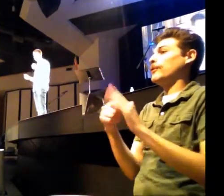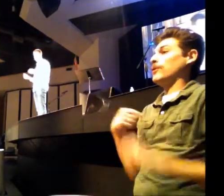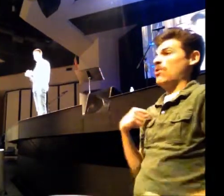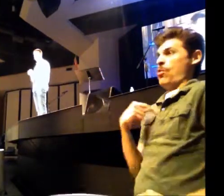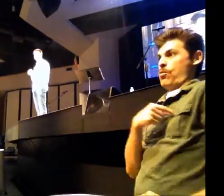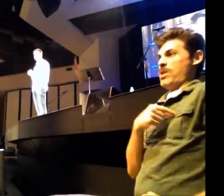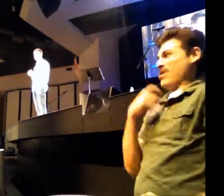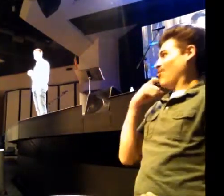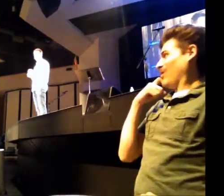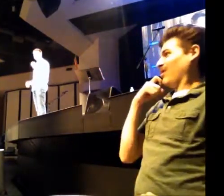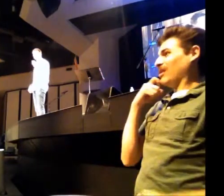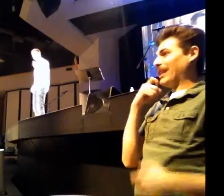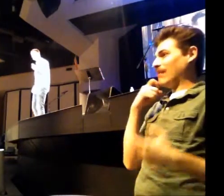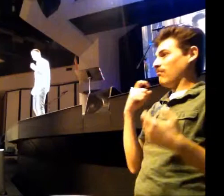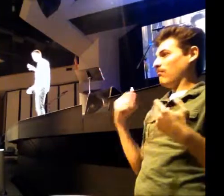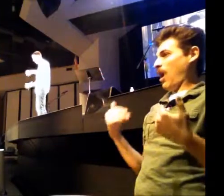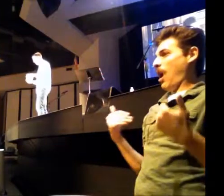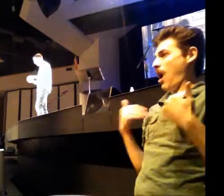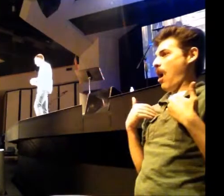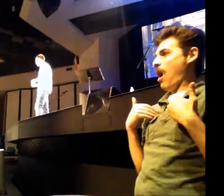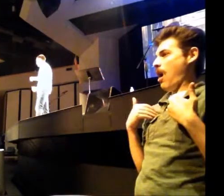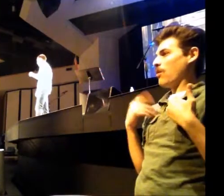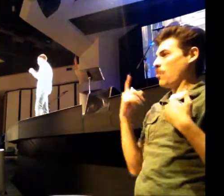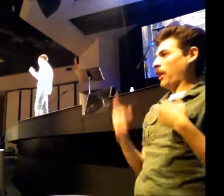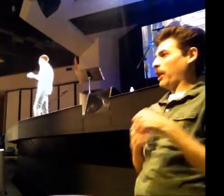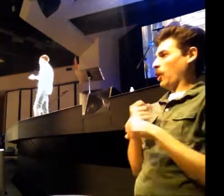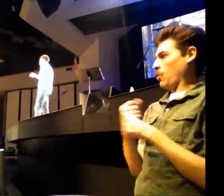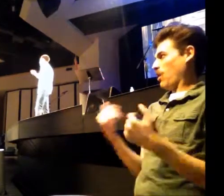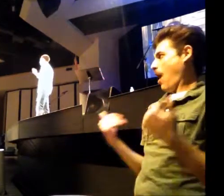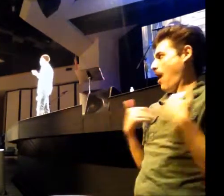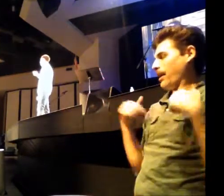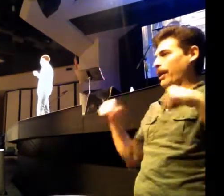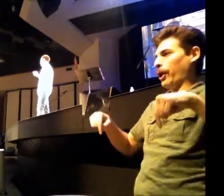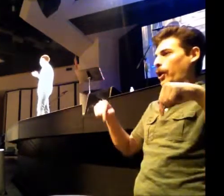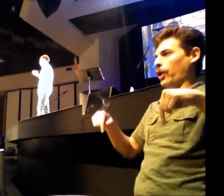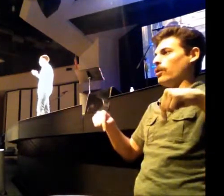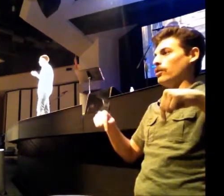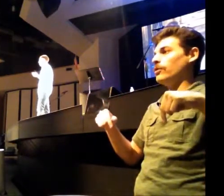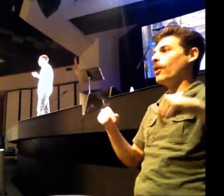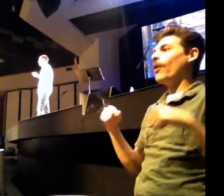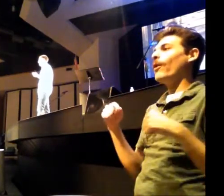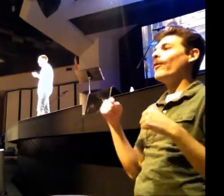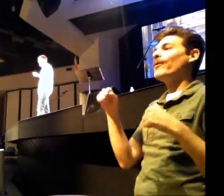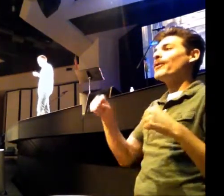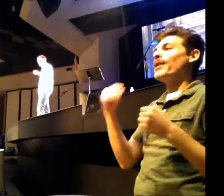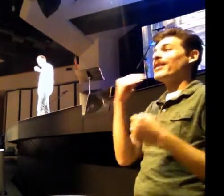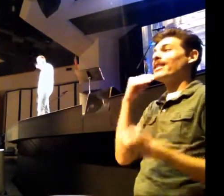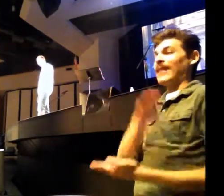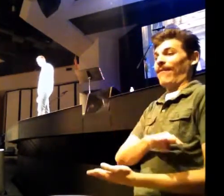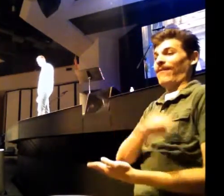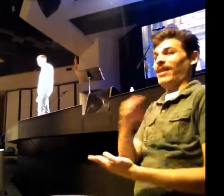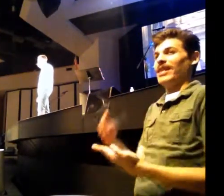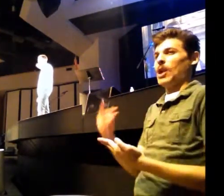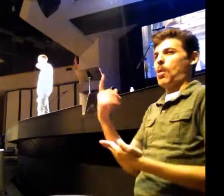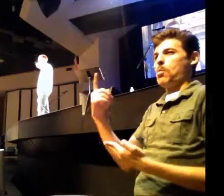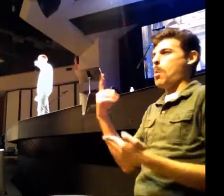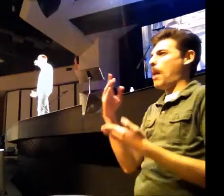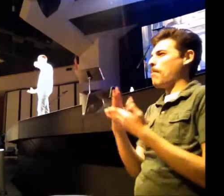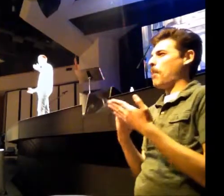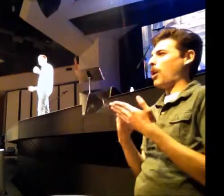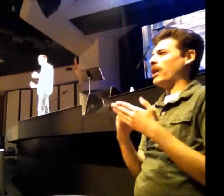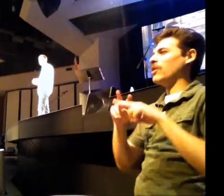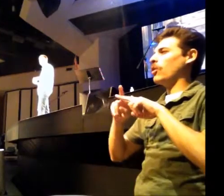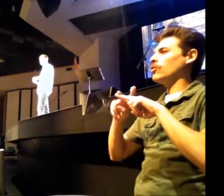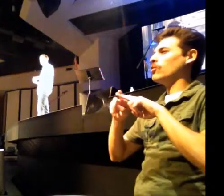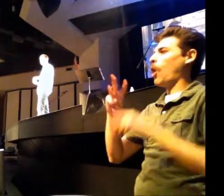be a part of some of this. In fact, at one point, you will actually eat salt water amidst this feast and watch it drip. It's